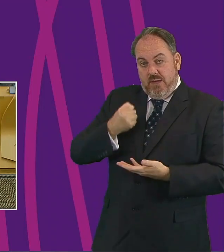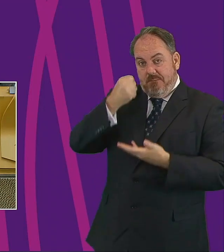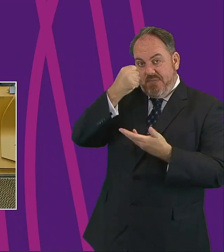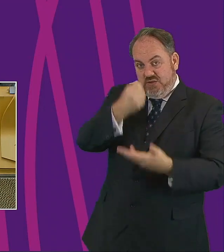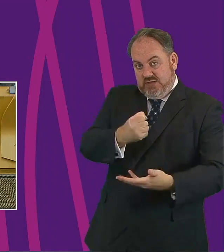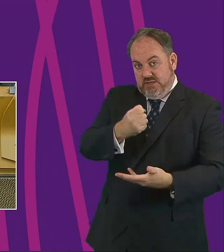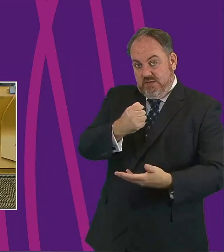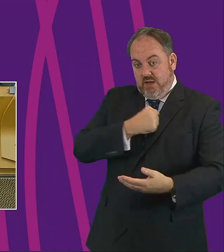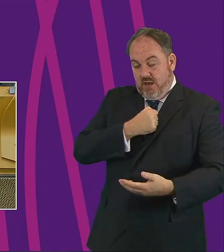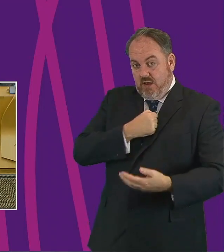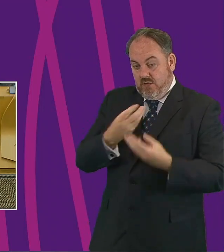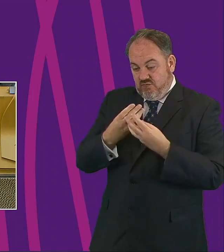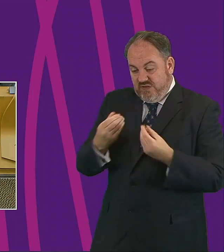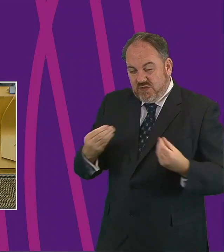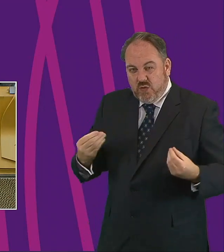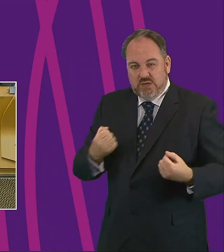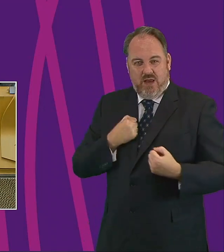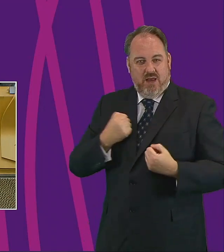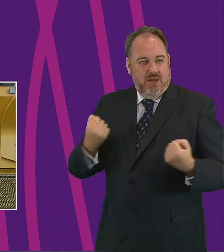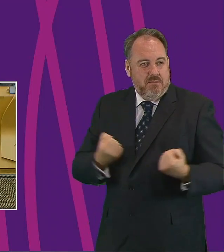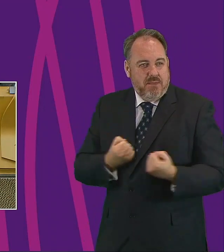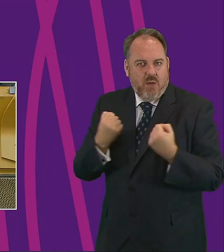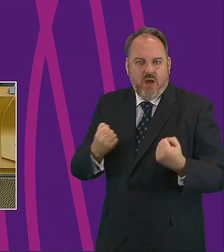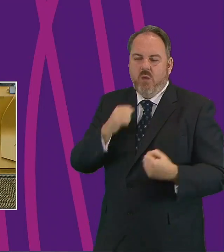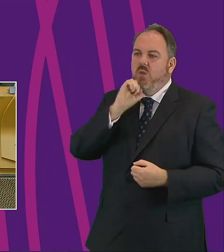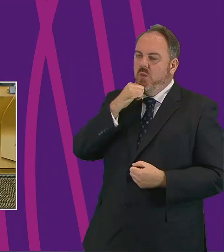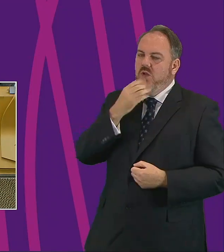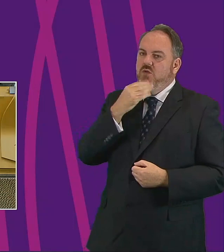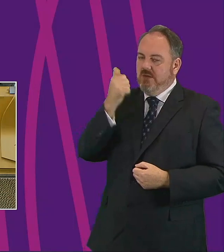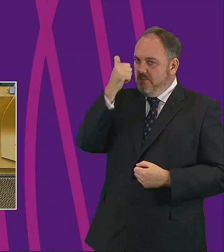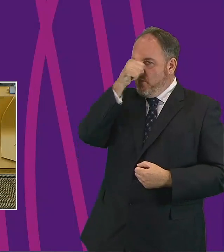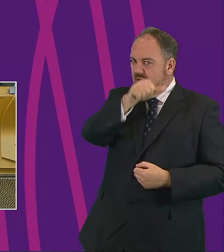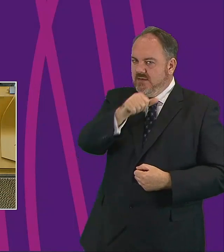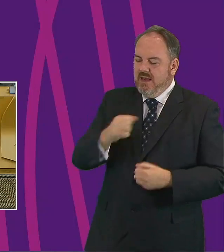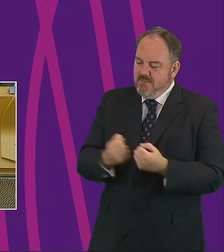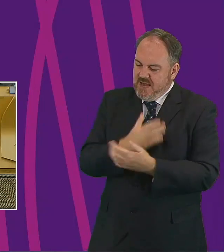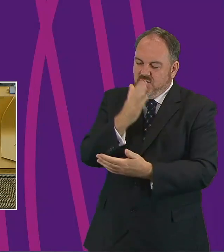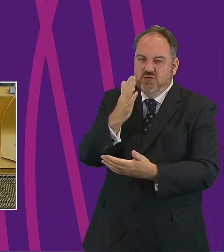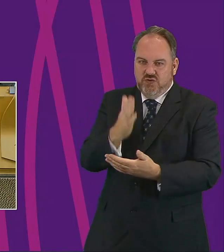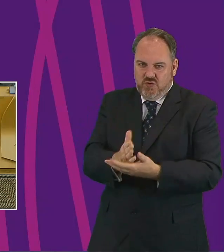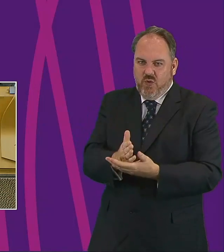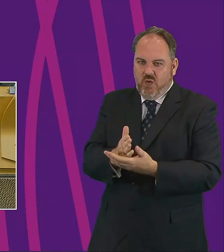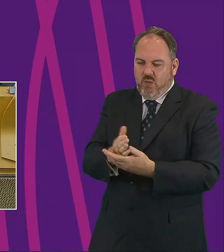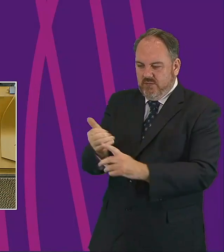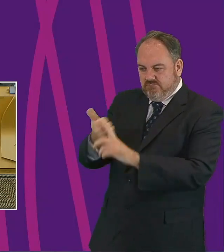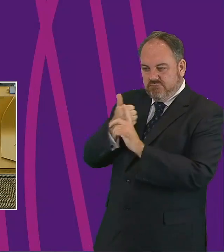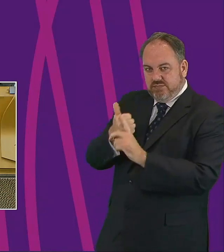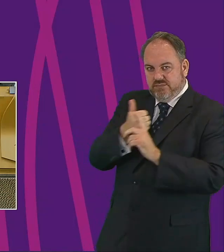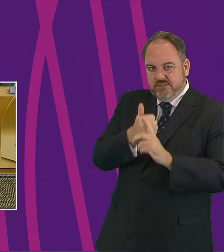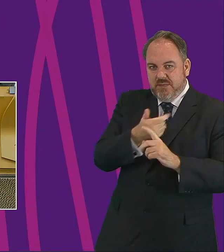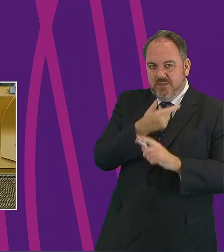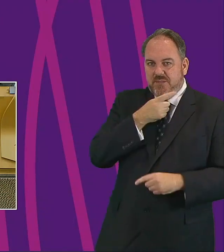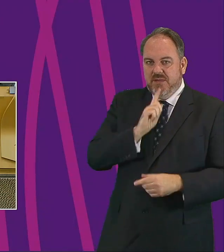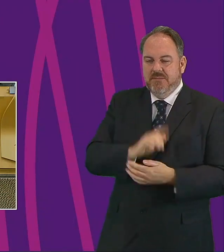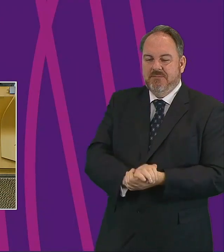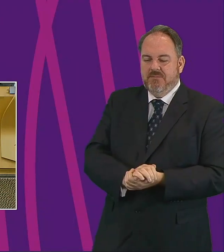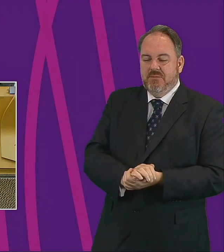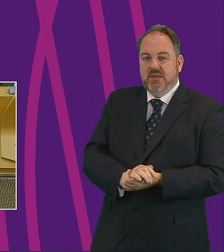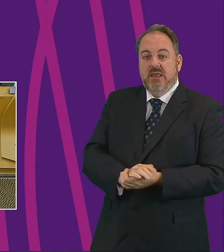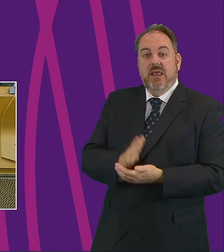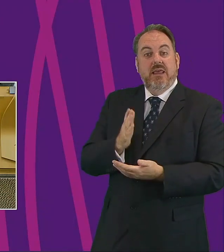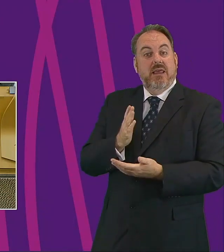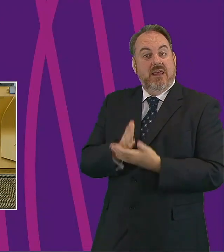our resources to the fullest effect possible. But if we had the powers and the